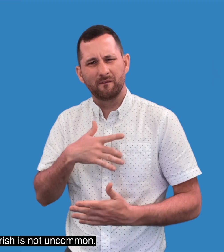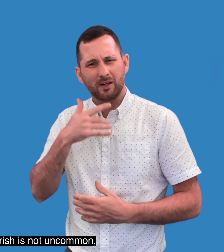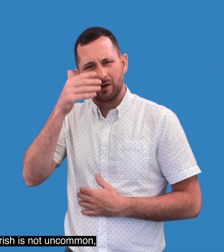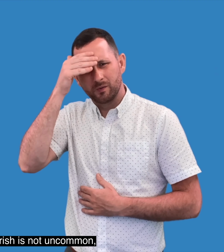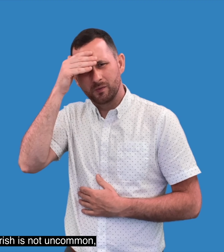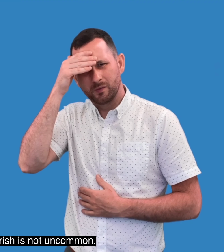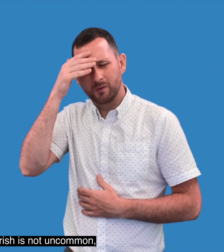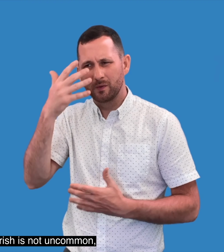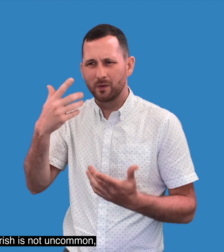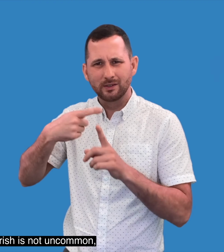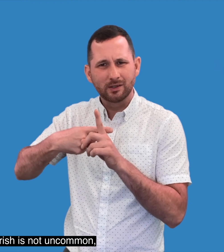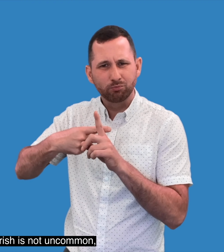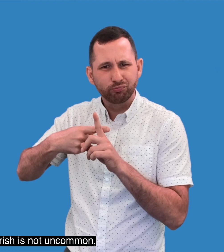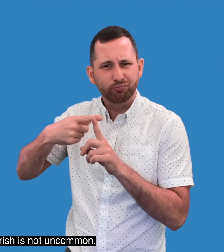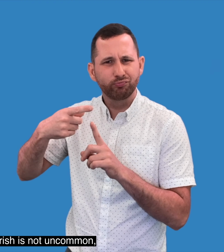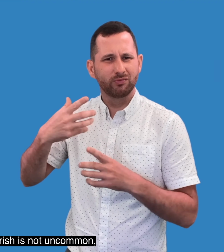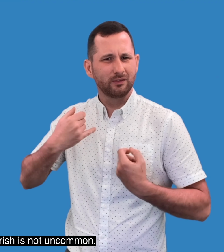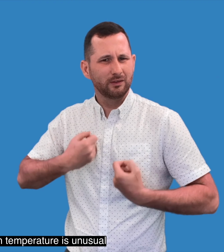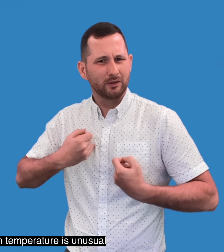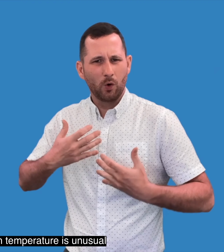Feeling feverish is not uncommon, although a high